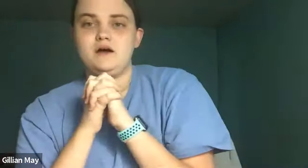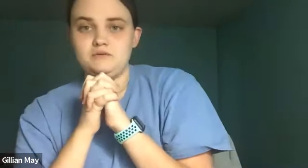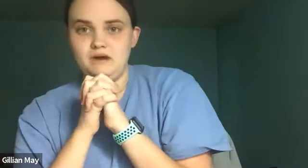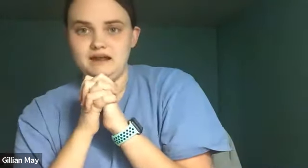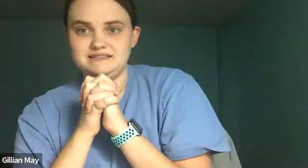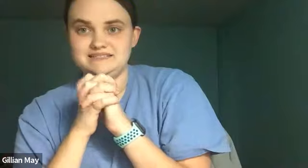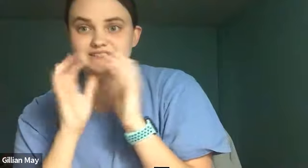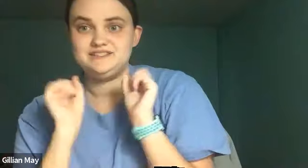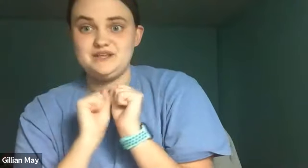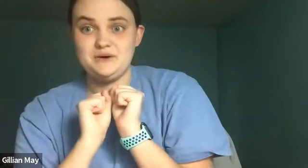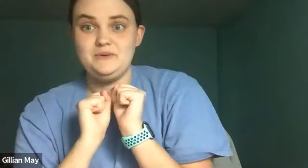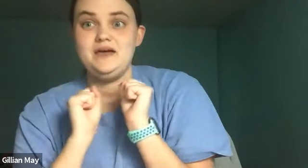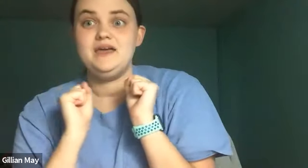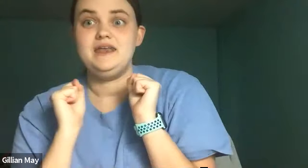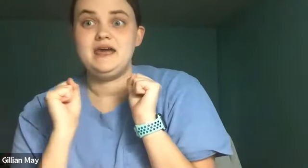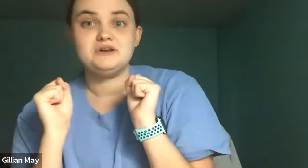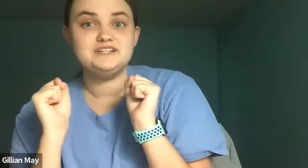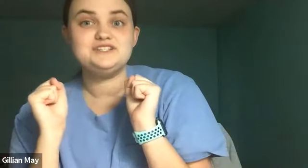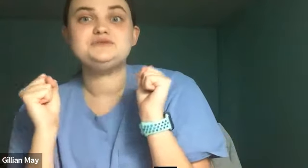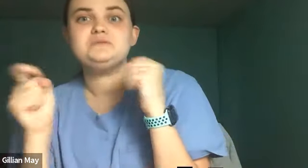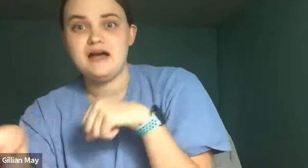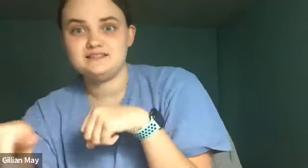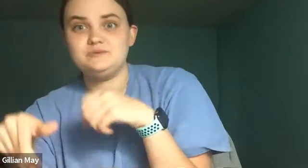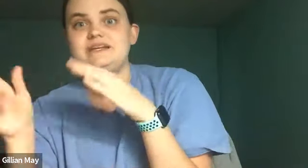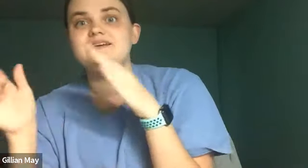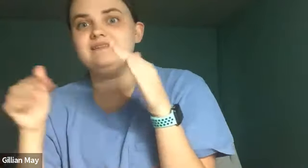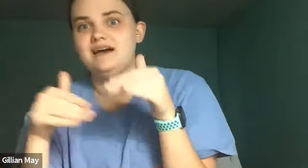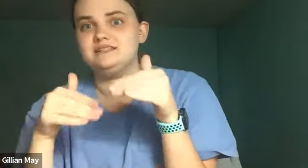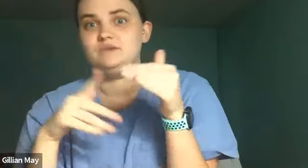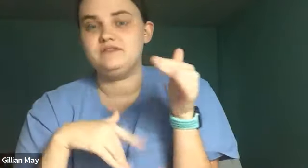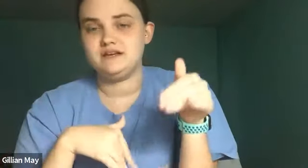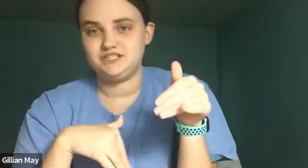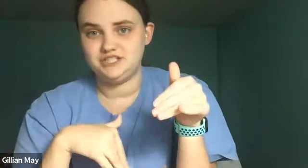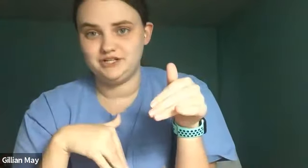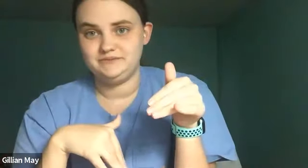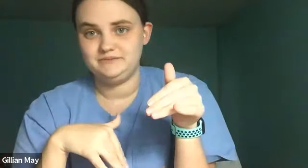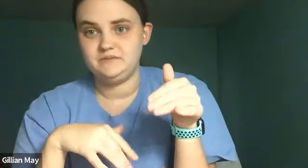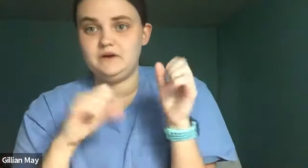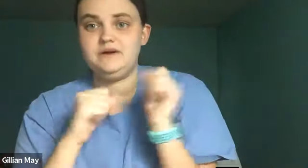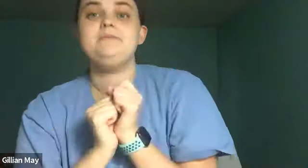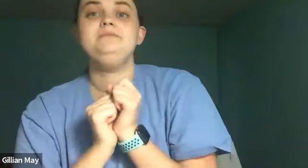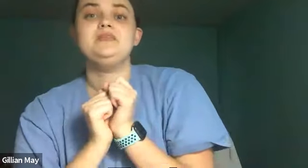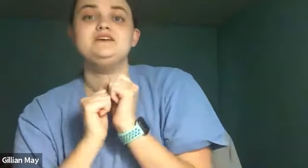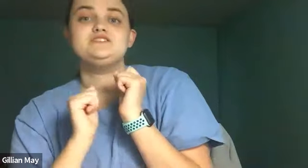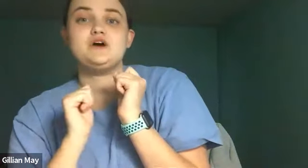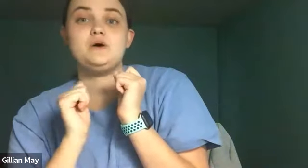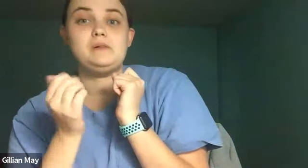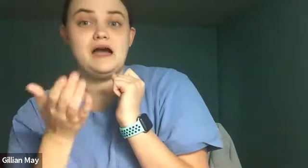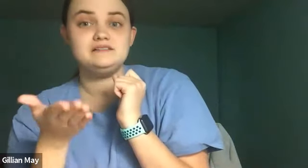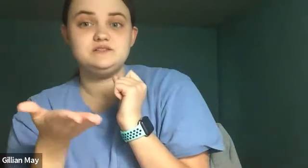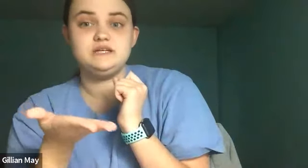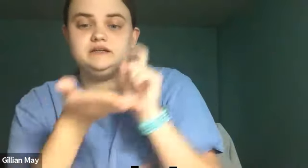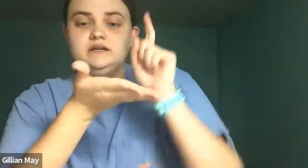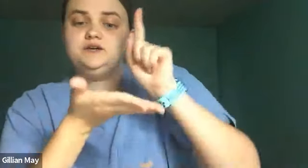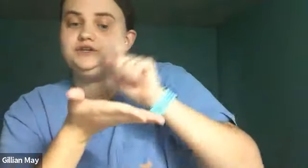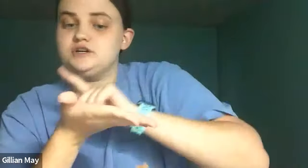All right, so now we're gonna do last week, last month, last year, okay? So last week, you're gonna